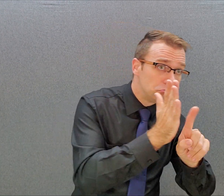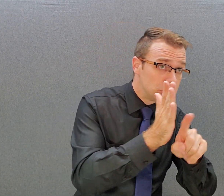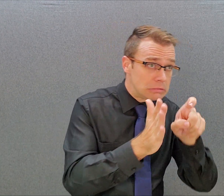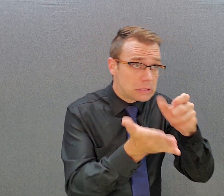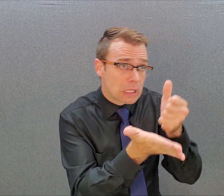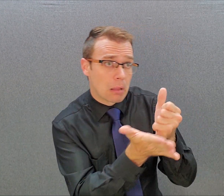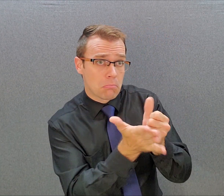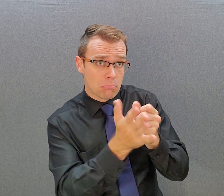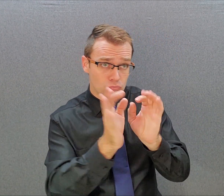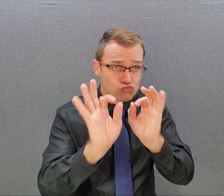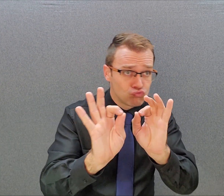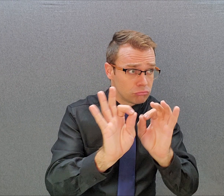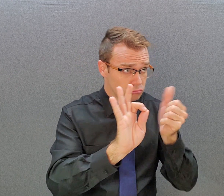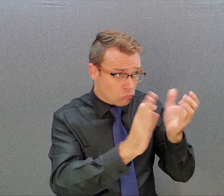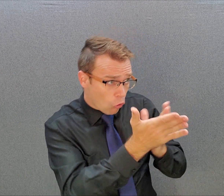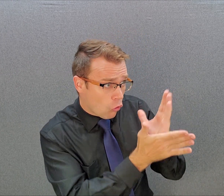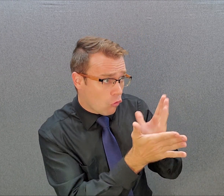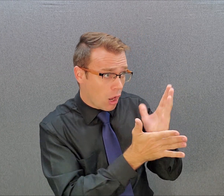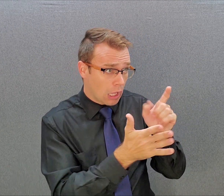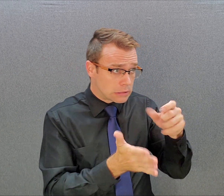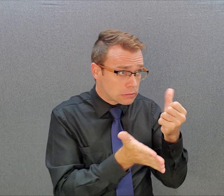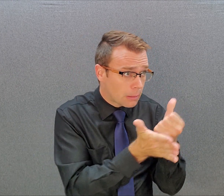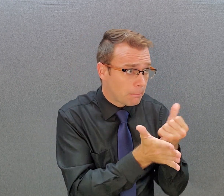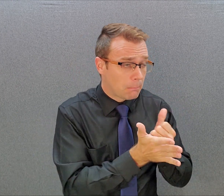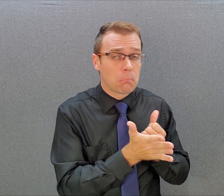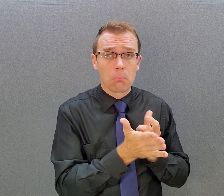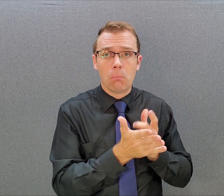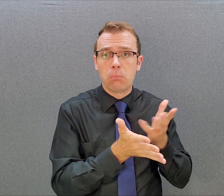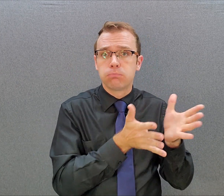them and if they are all right during an emergency.